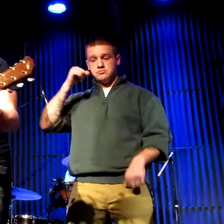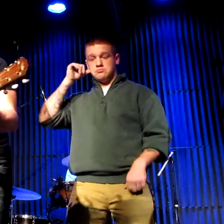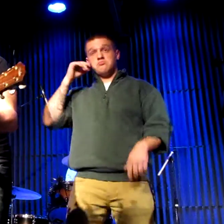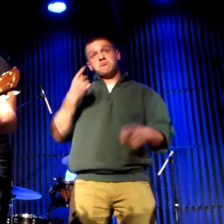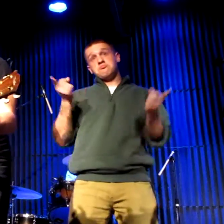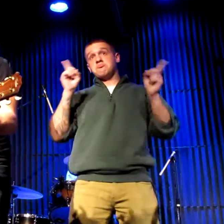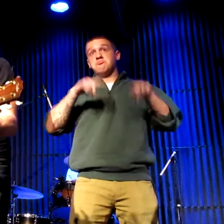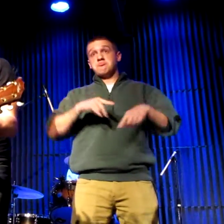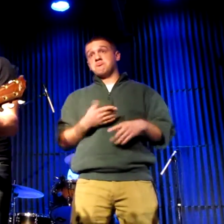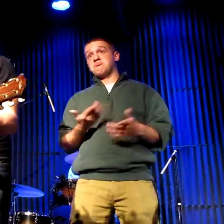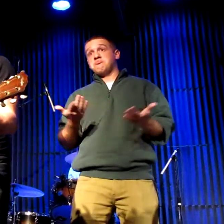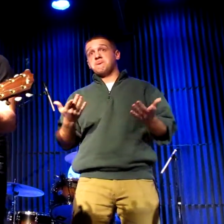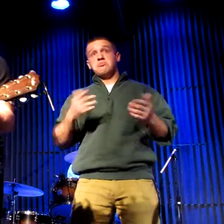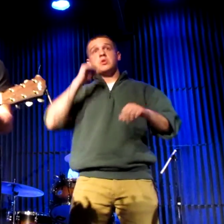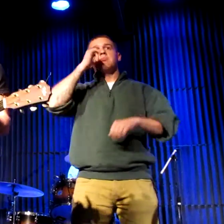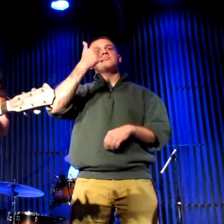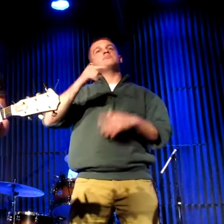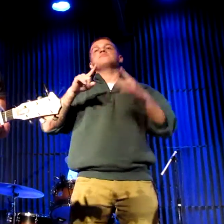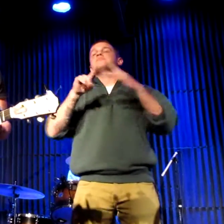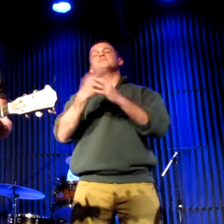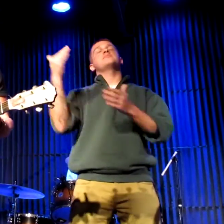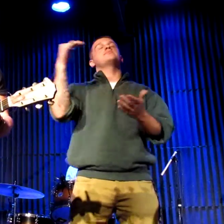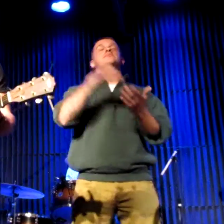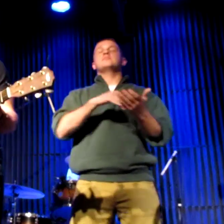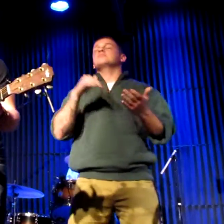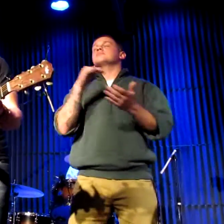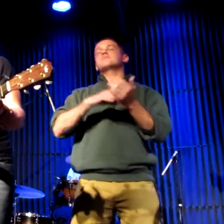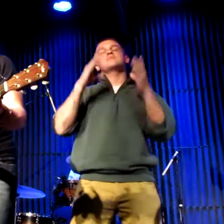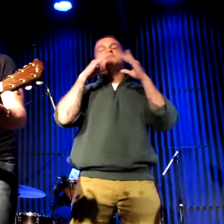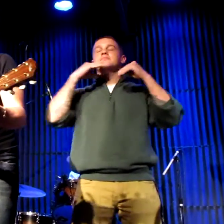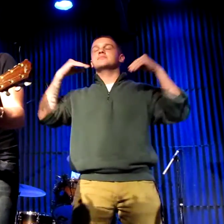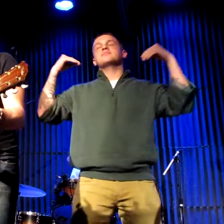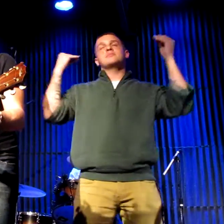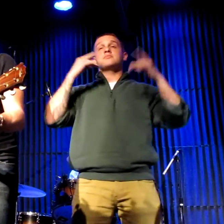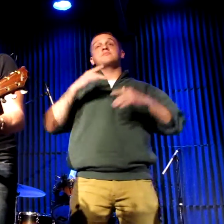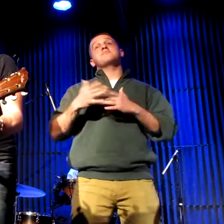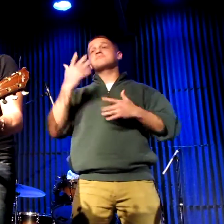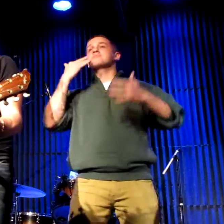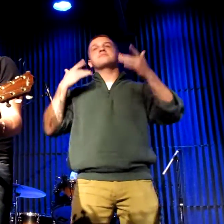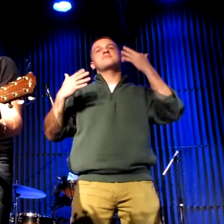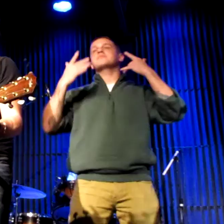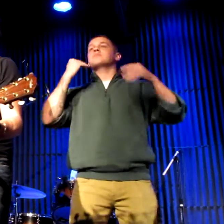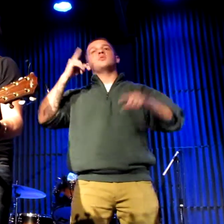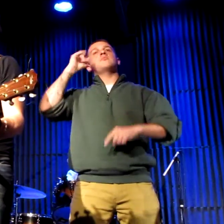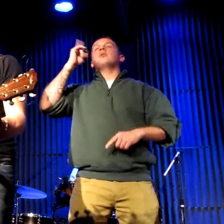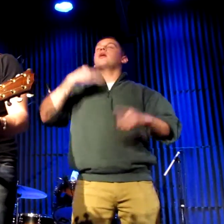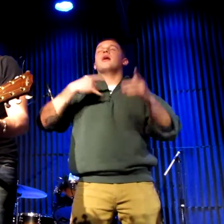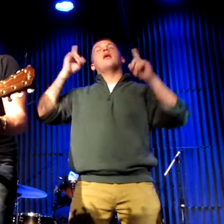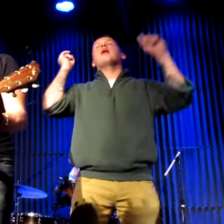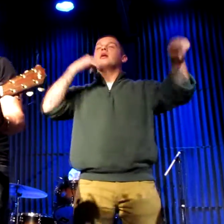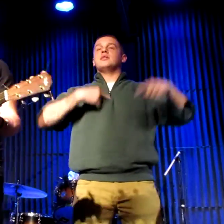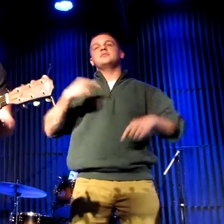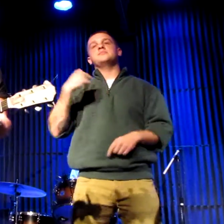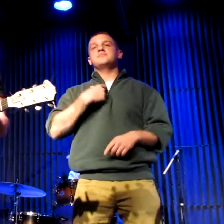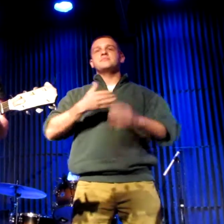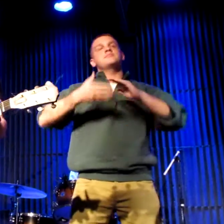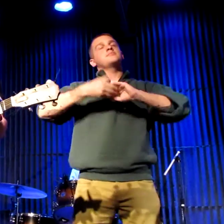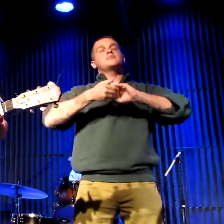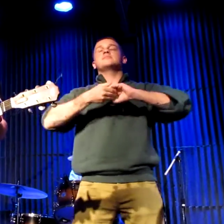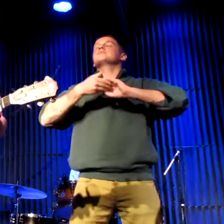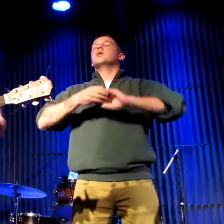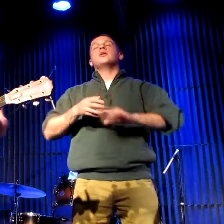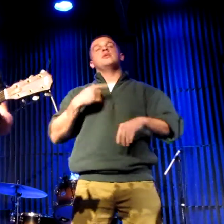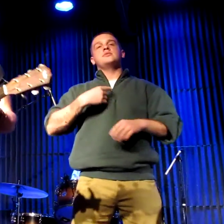just happen as tomorrow starts again. They'll smile like I'm familiar, like they know just where I've been. And I'm shaking hands